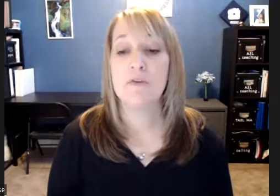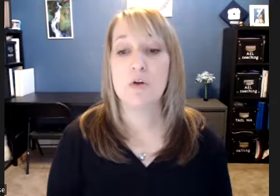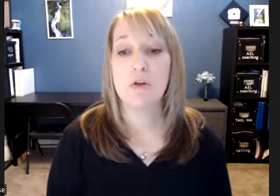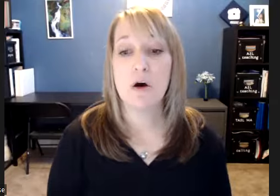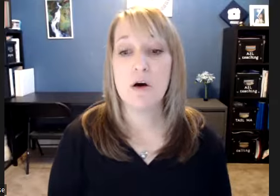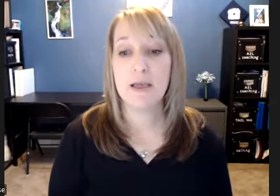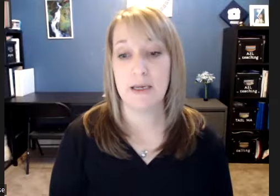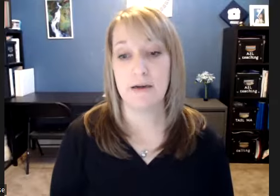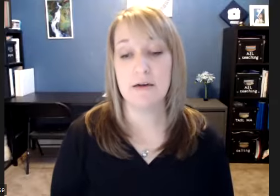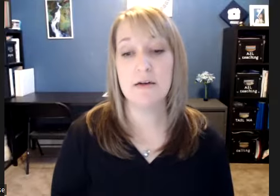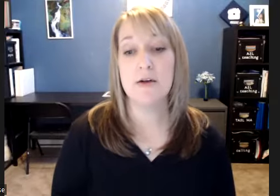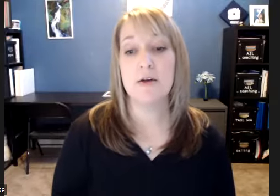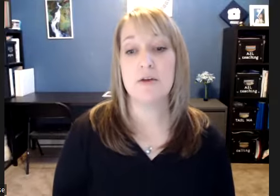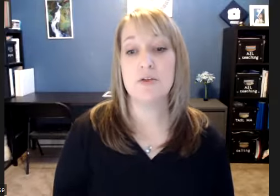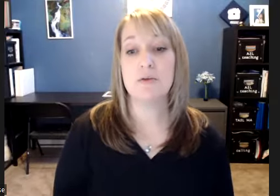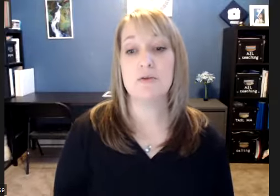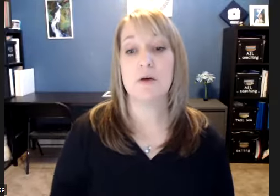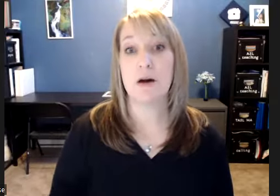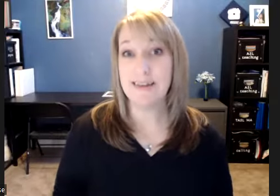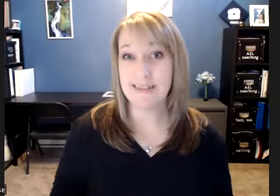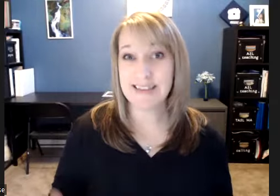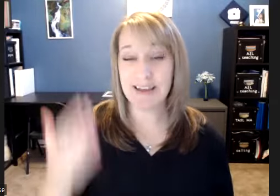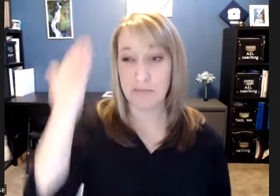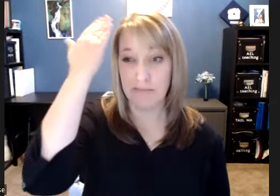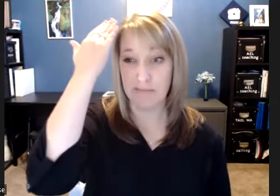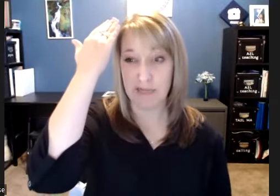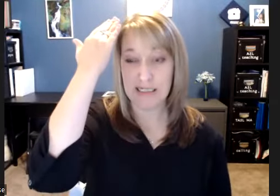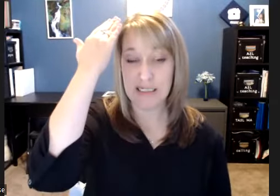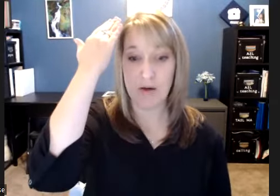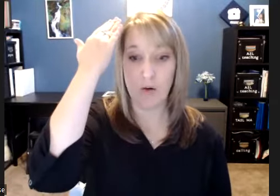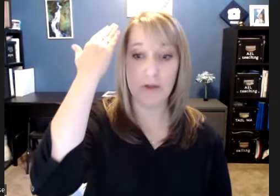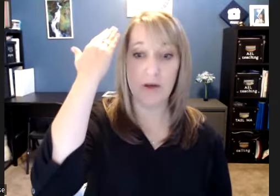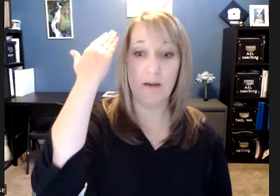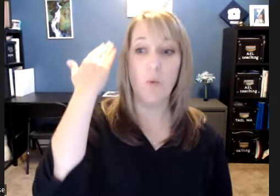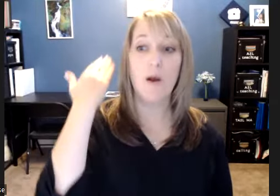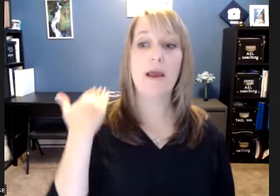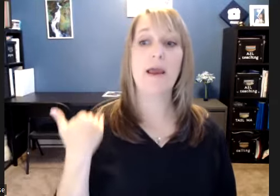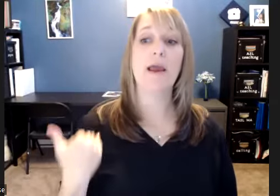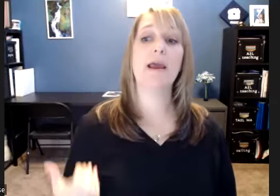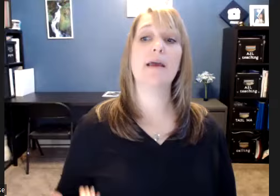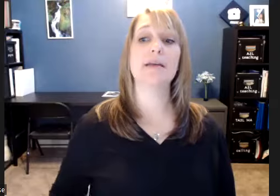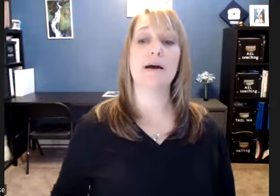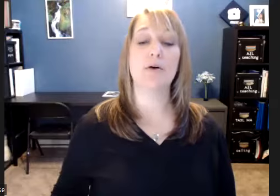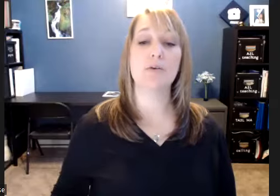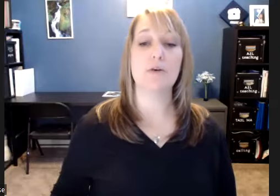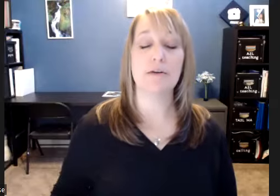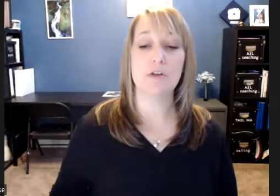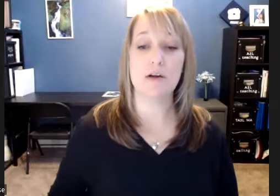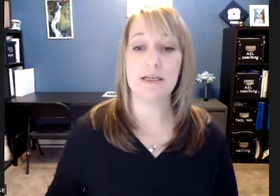For long hair, you do kind of the same idea, only you come way down, or however long it